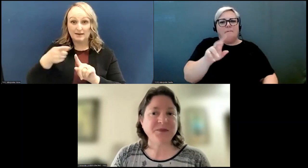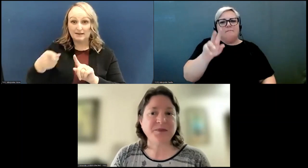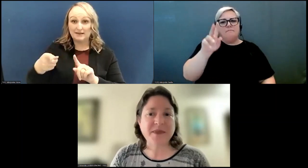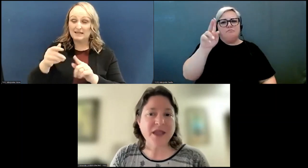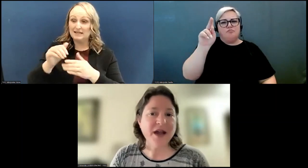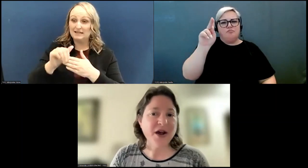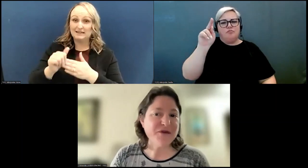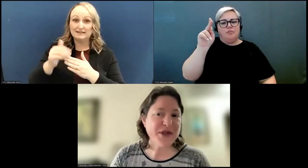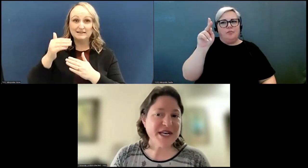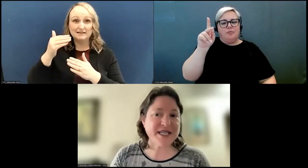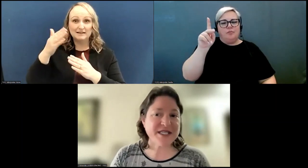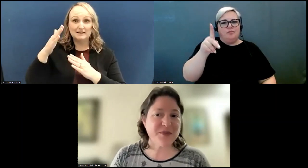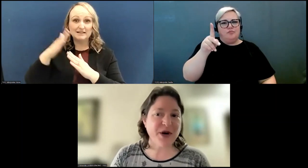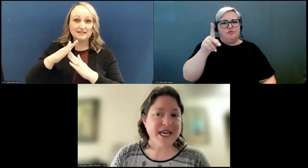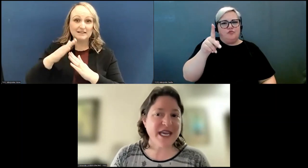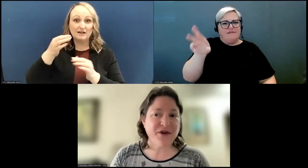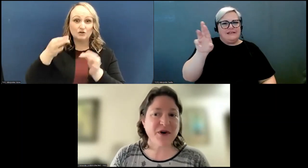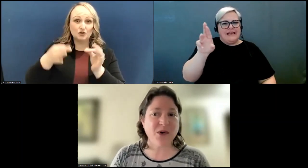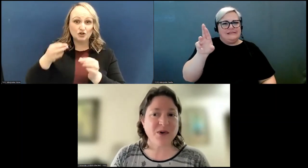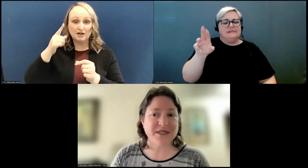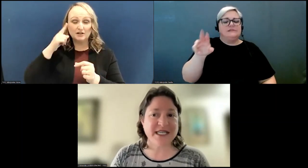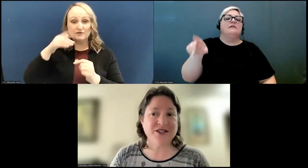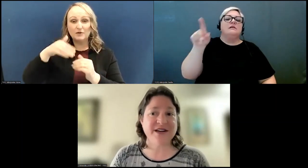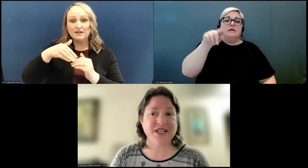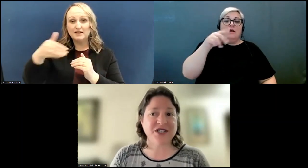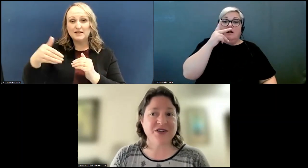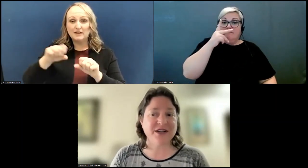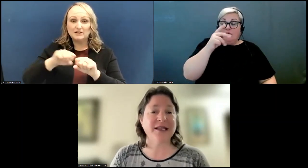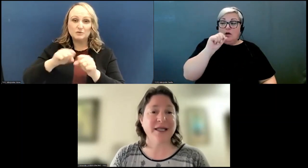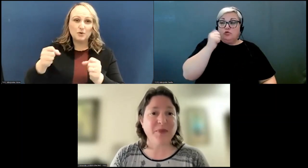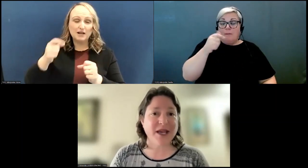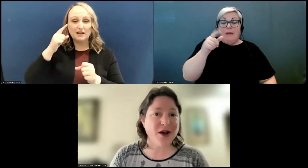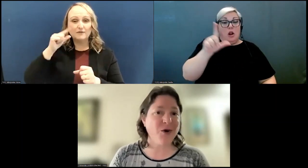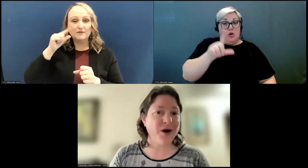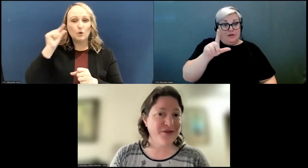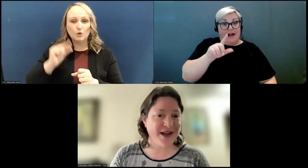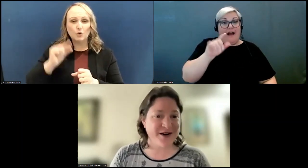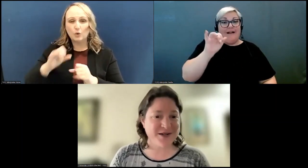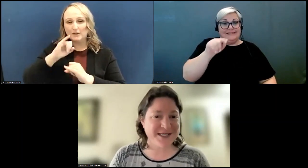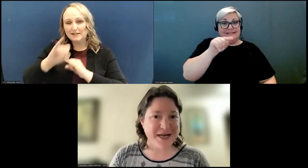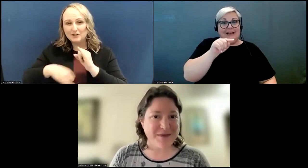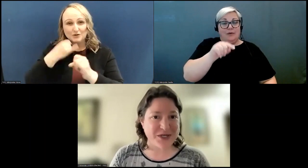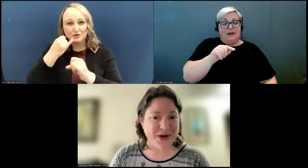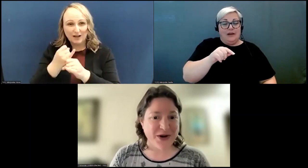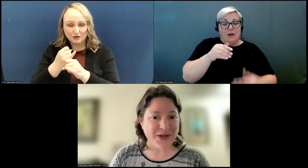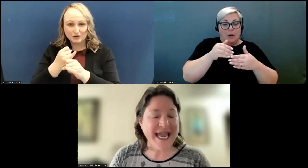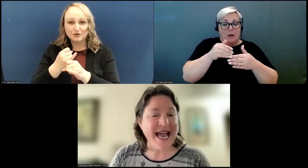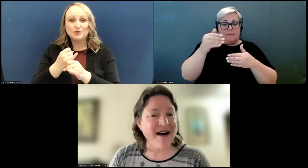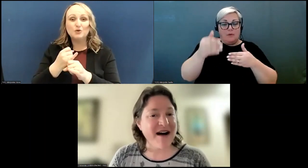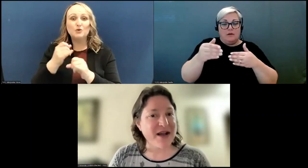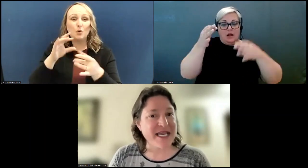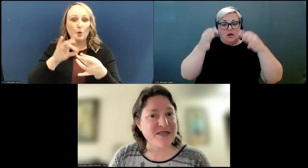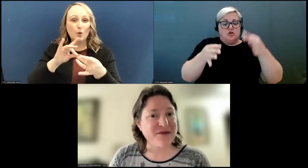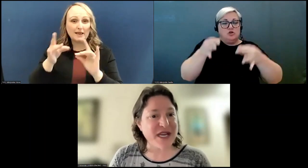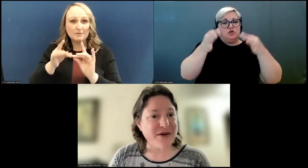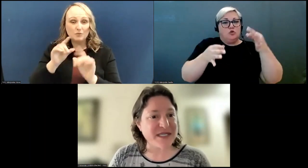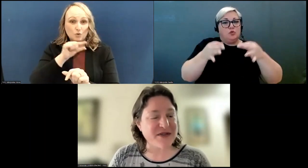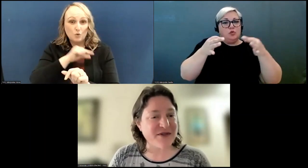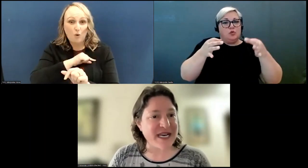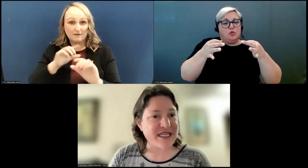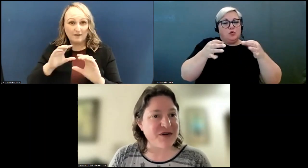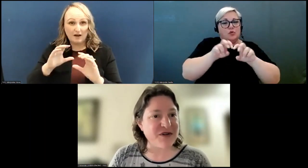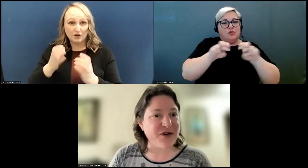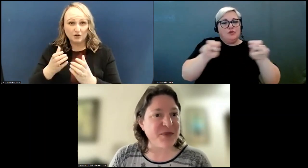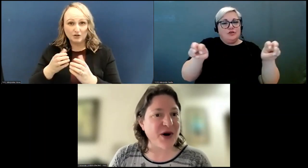judge for the next Breaking for Gold International Olympic qualifiers in Montreal. His video